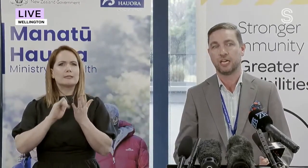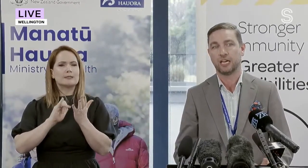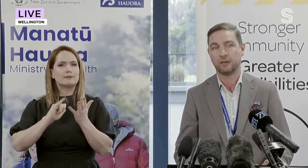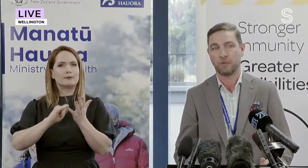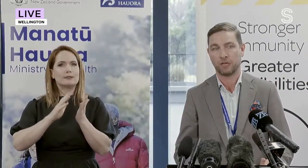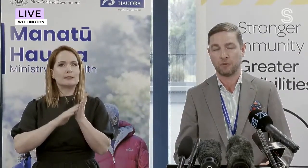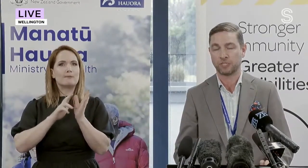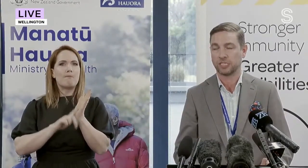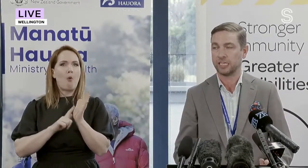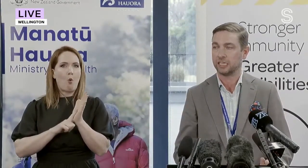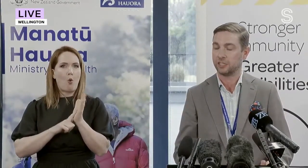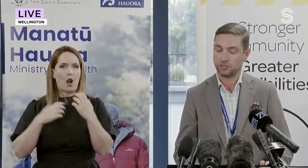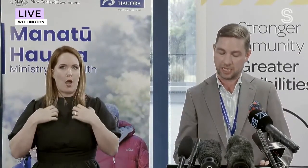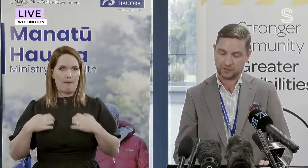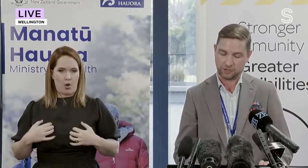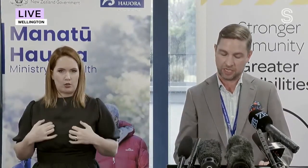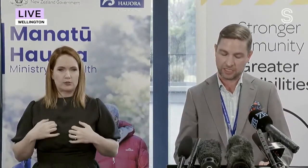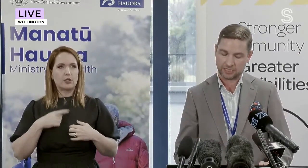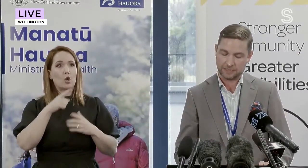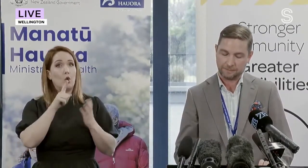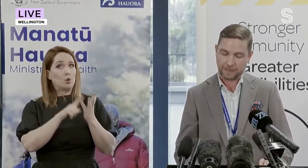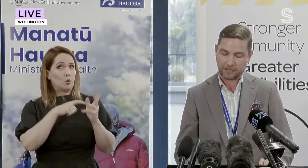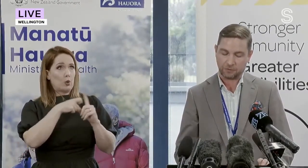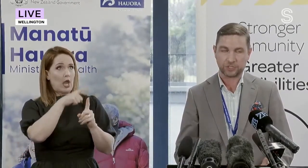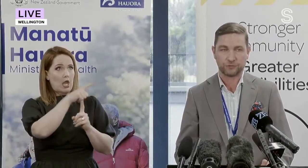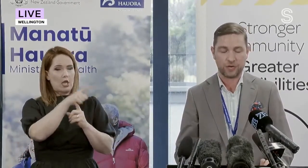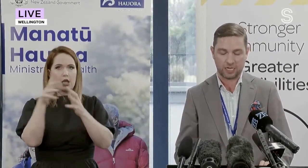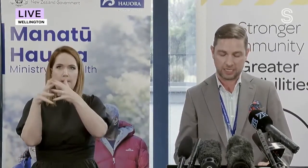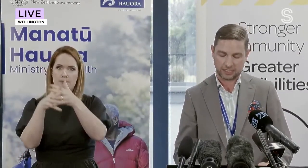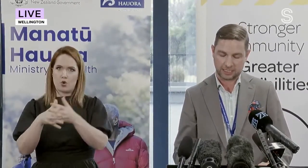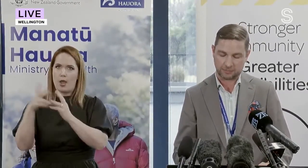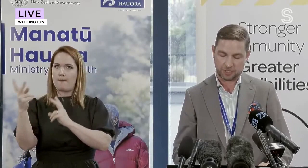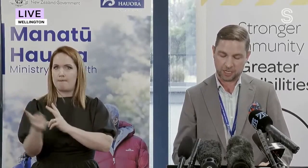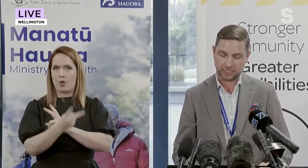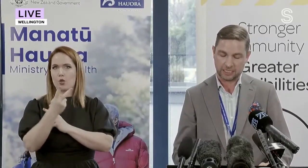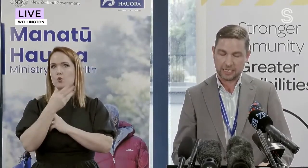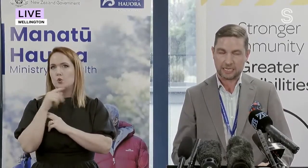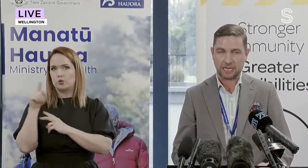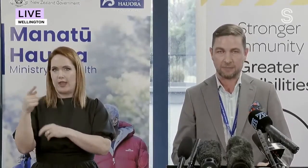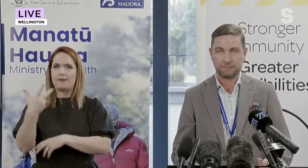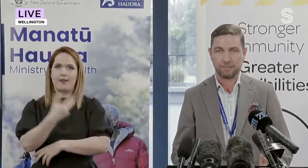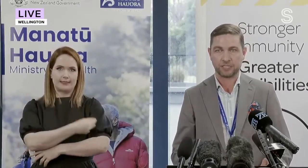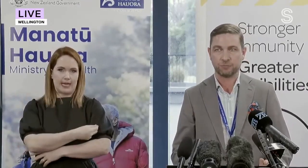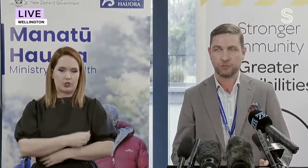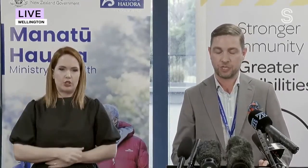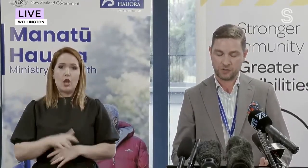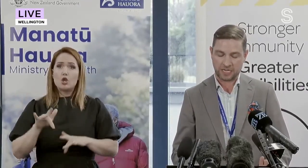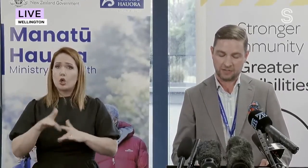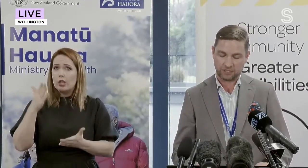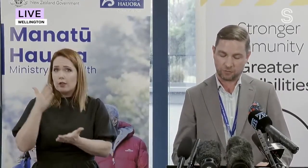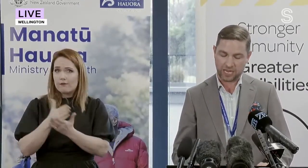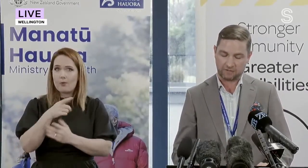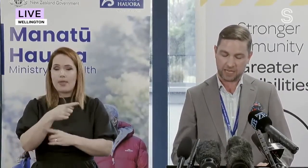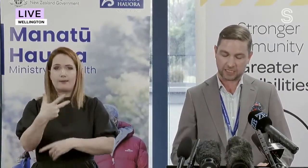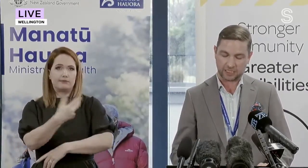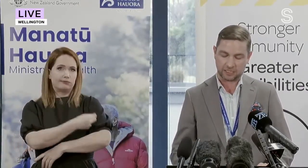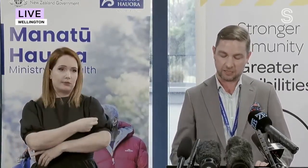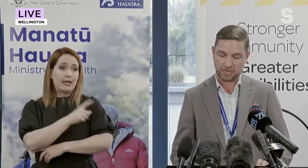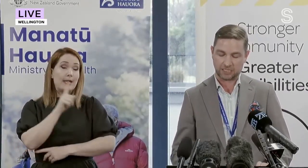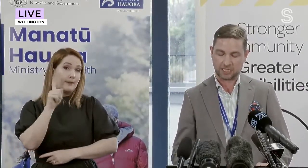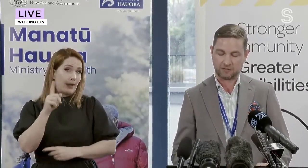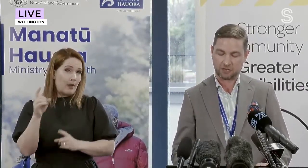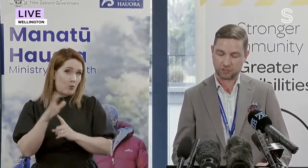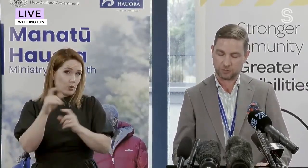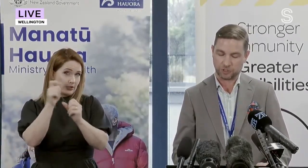used mostly in the UK and the US. We're still finalising that supply, but it's important to note that even if we had a vaccine,